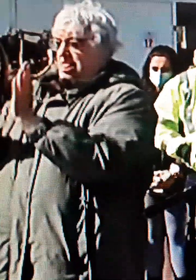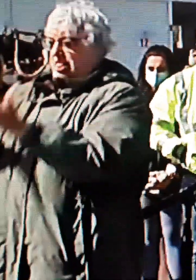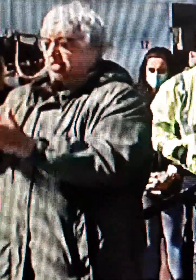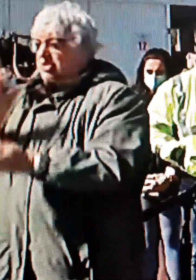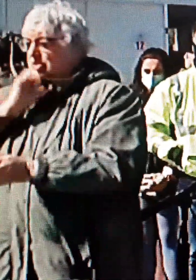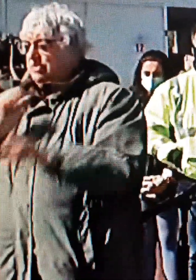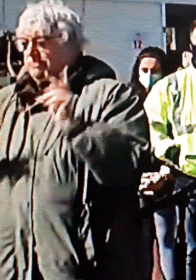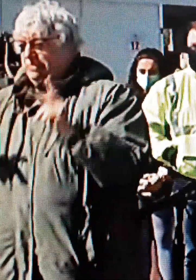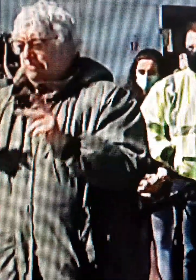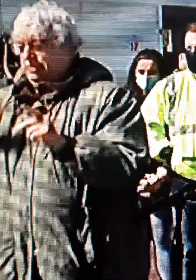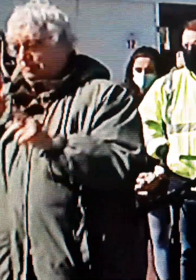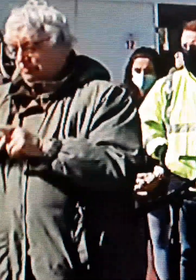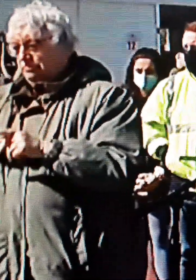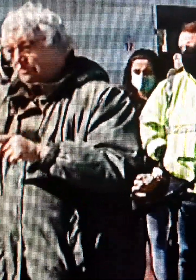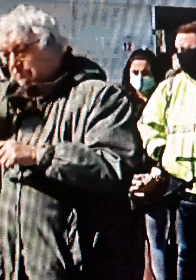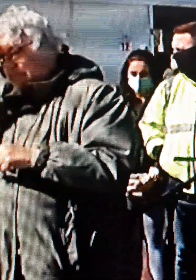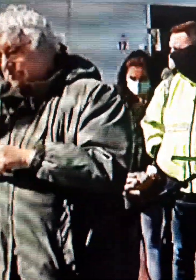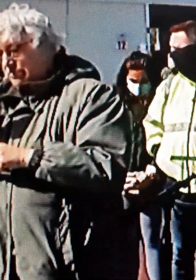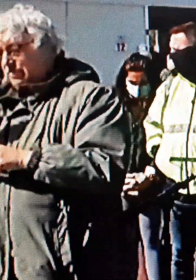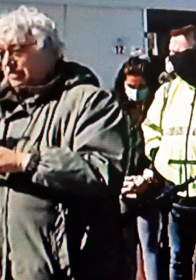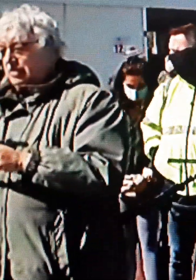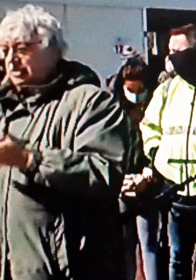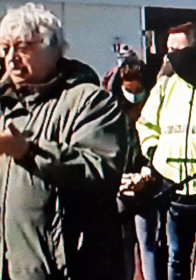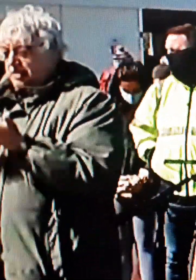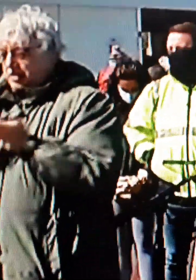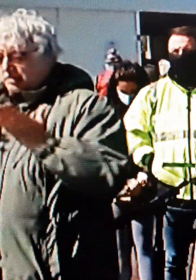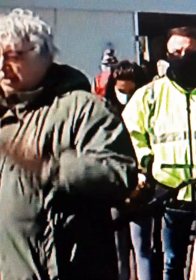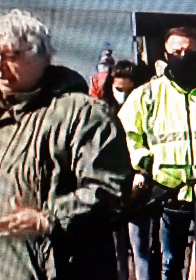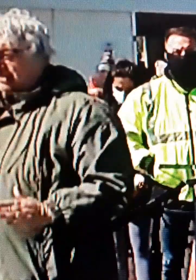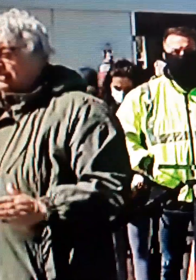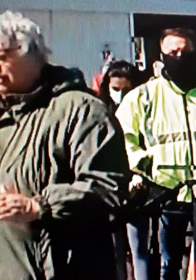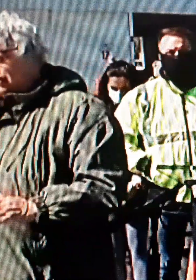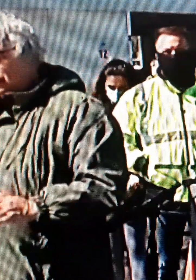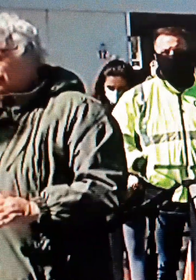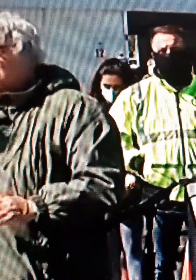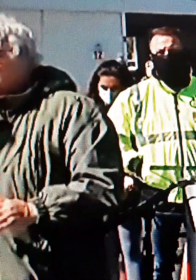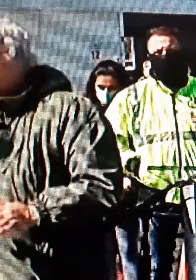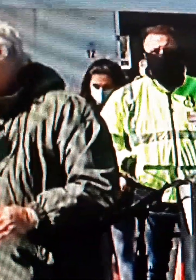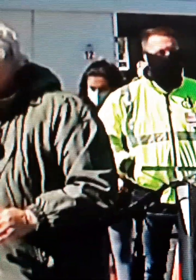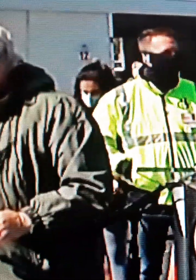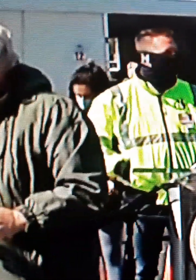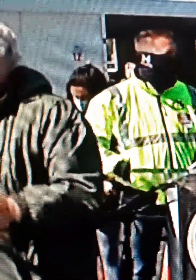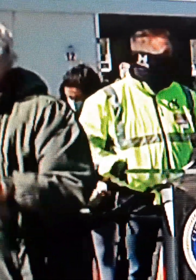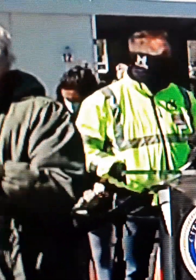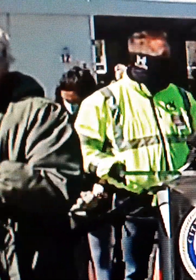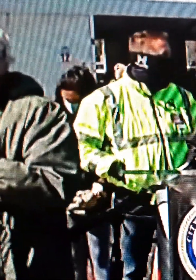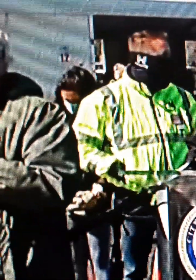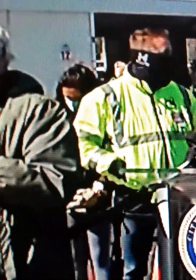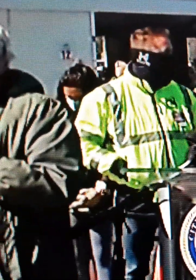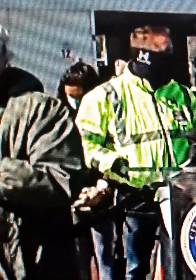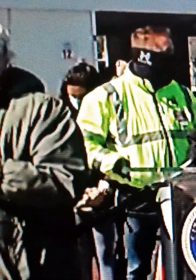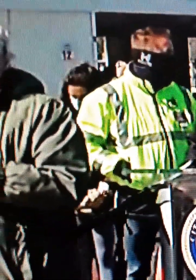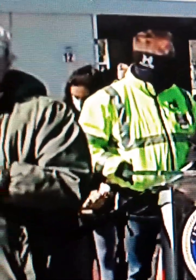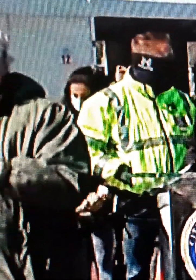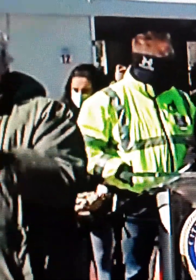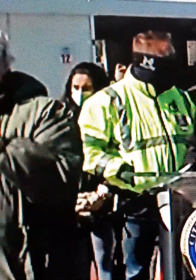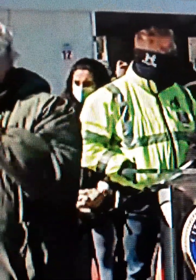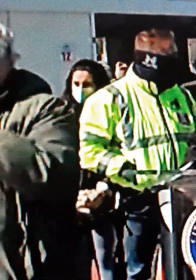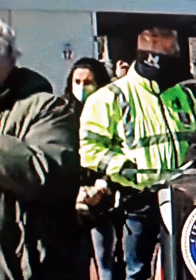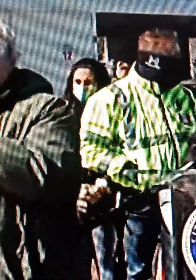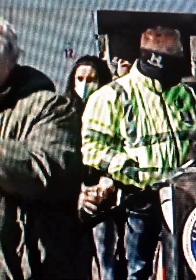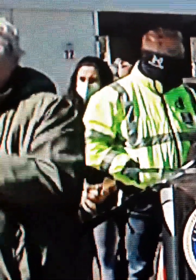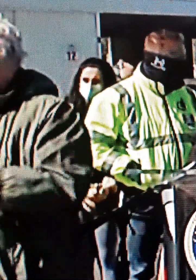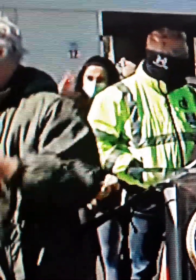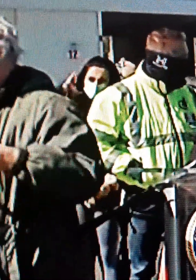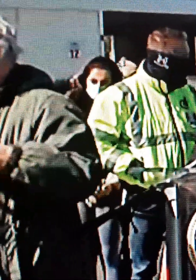elderly. Be aware of these contractors. Make sure you know who you're dealing with. Make sure you get identification from who you're dealing